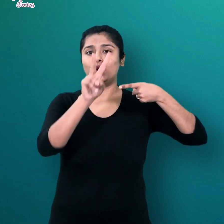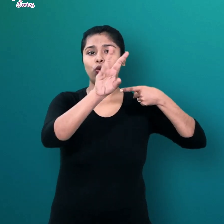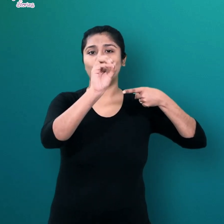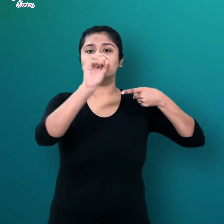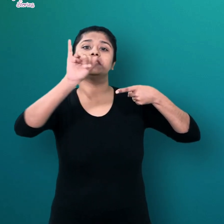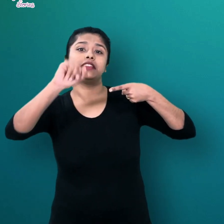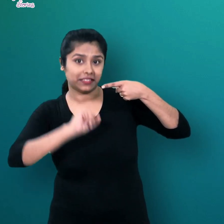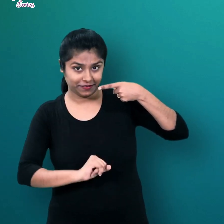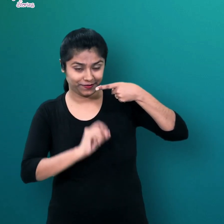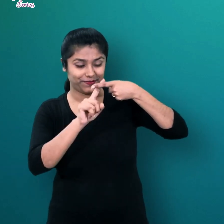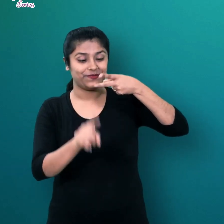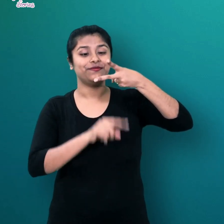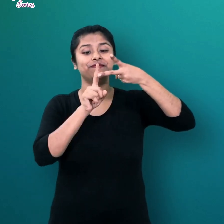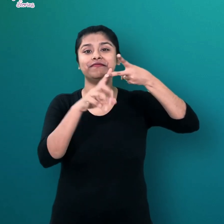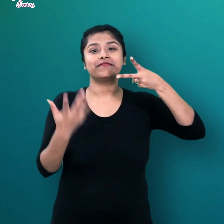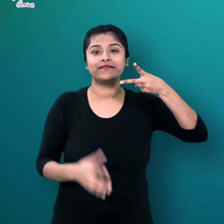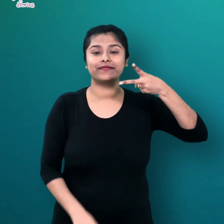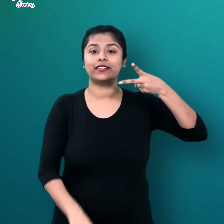1. 2006, 2.